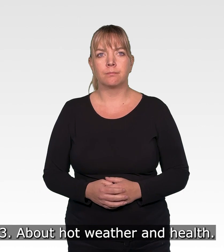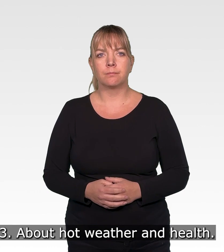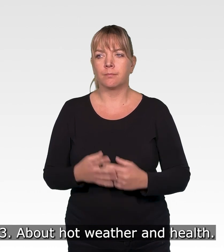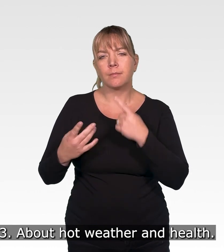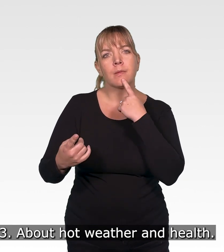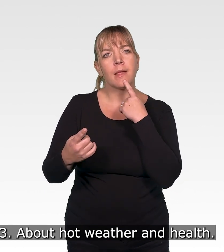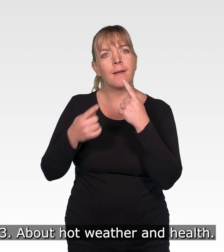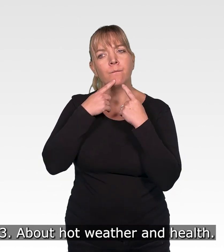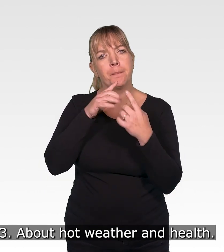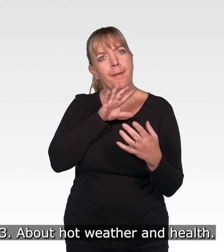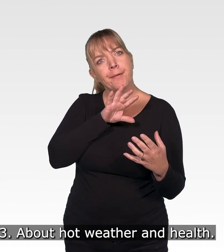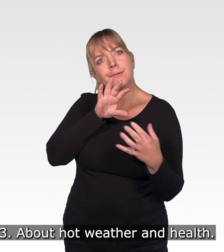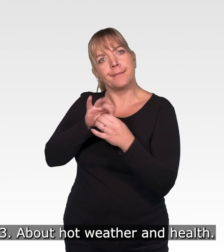About hot weather and health.